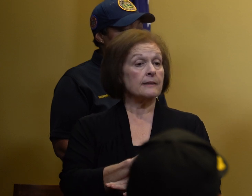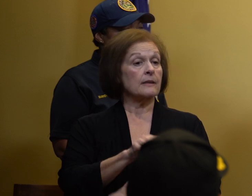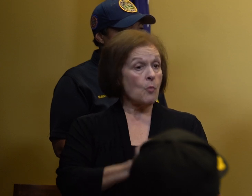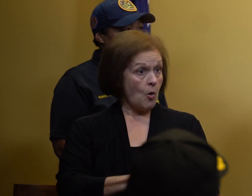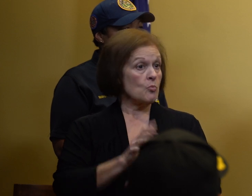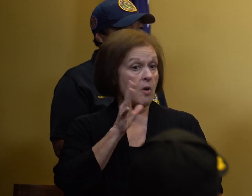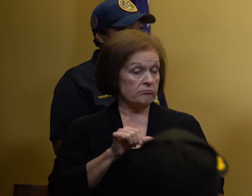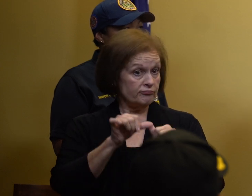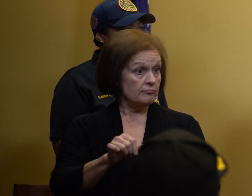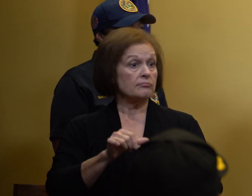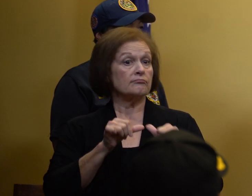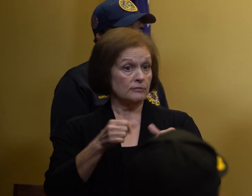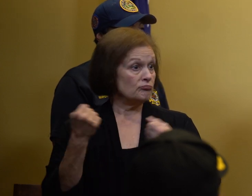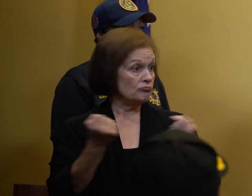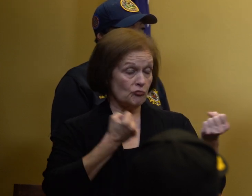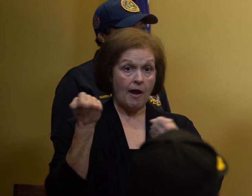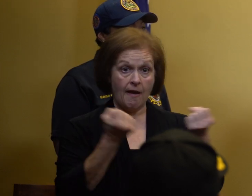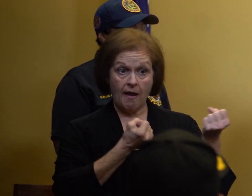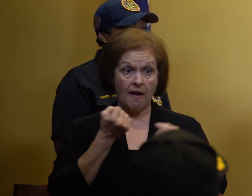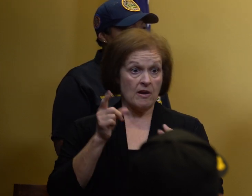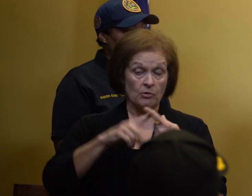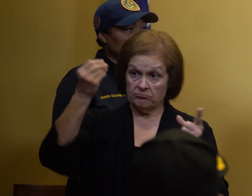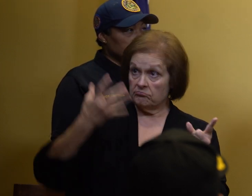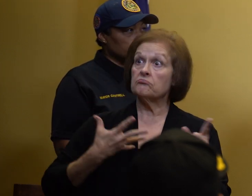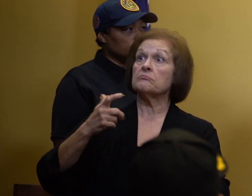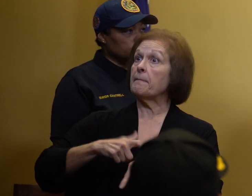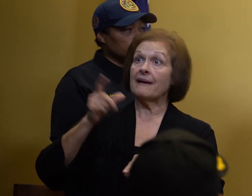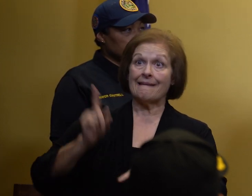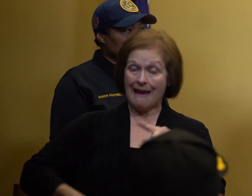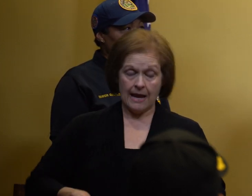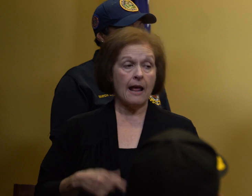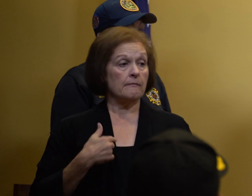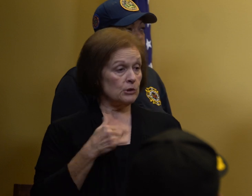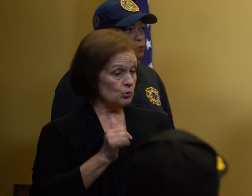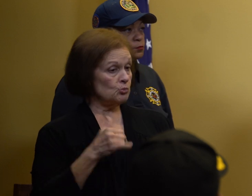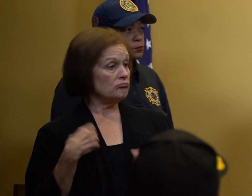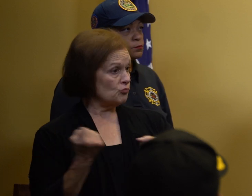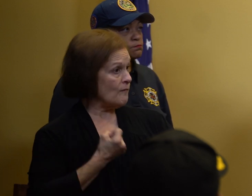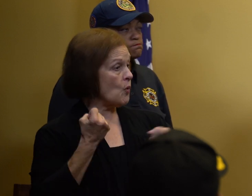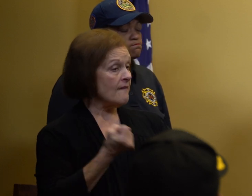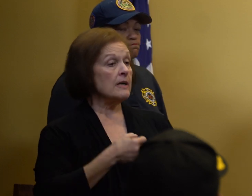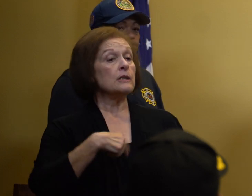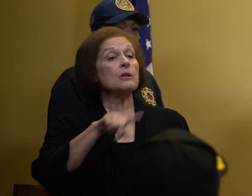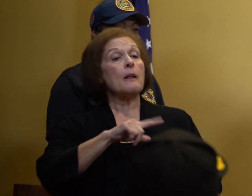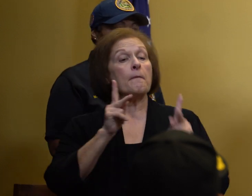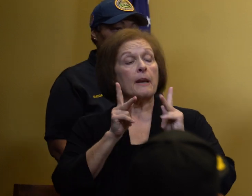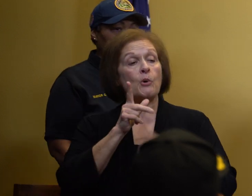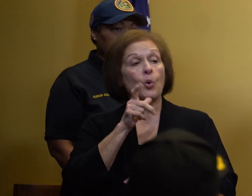on transports. My team is out in the field as we speak. I'm also driving around as well, making sure that individuals who in